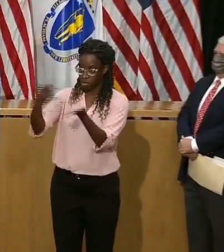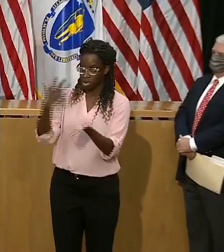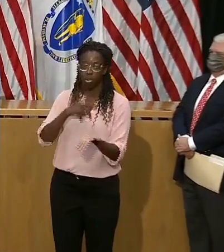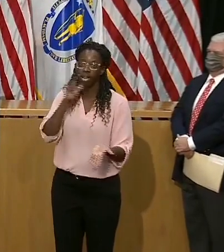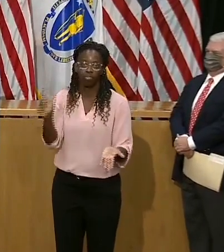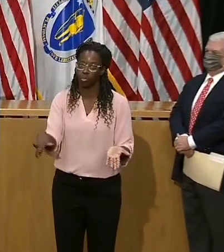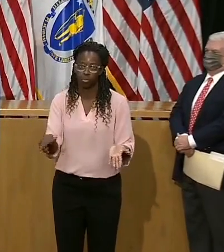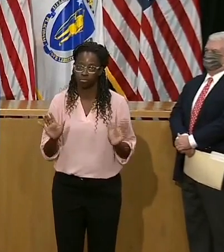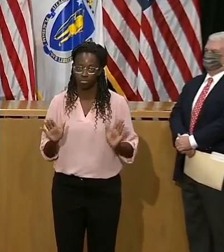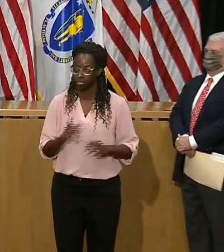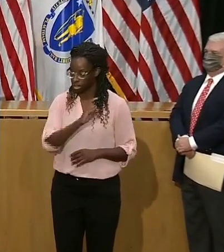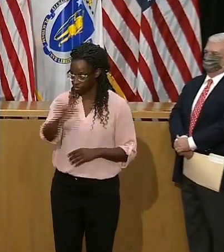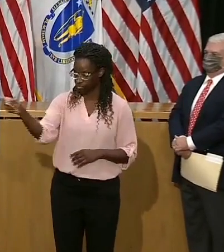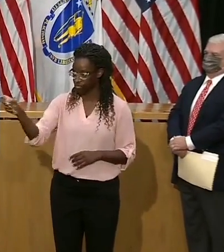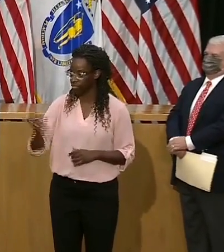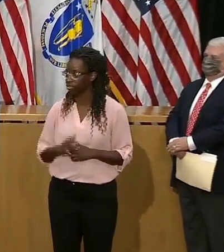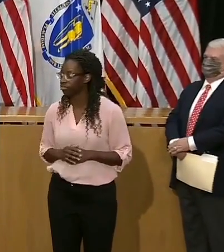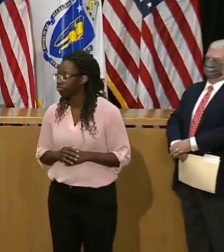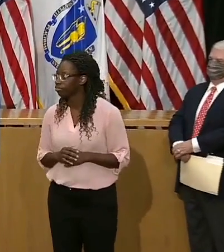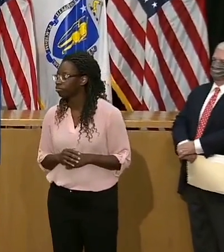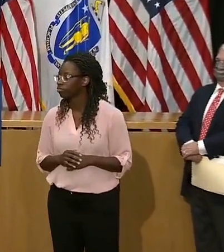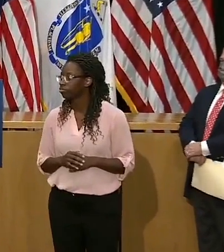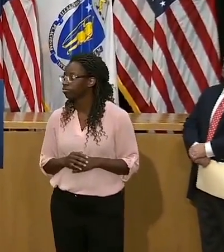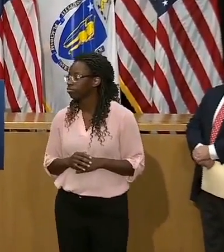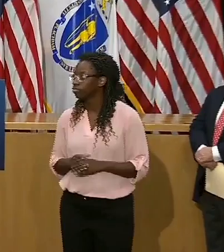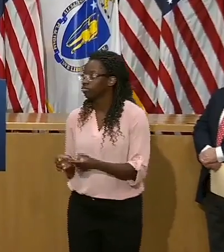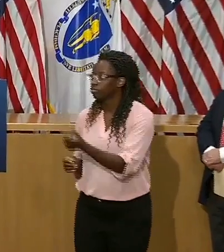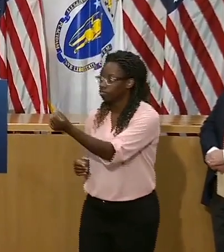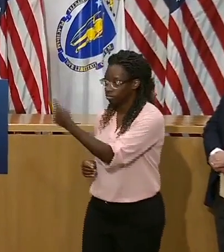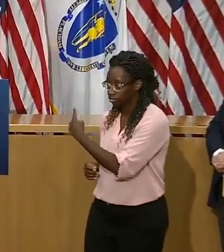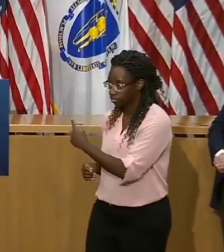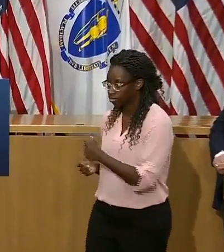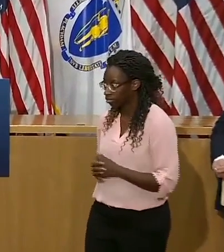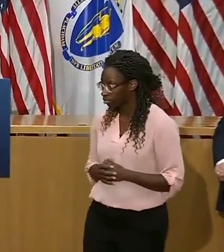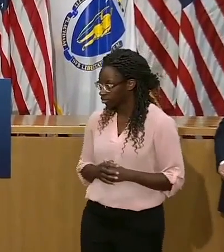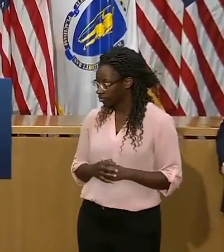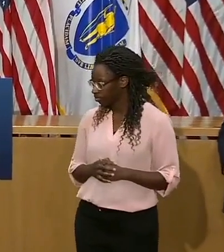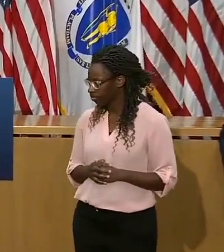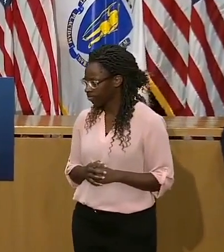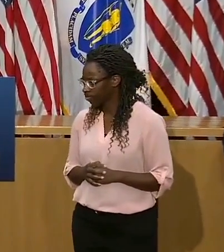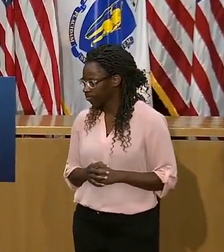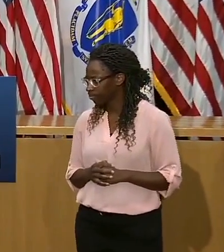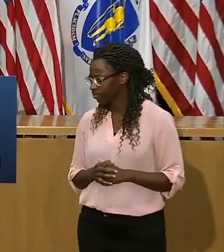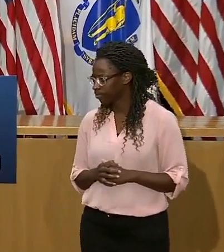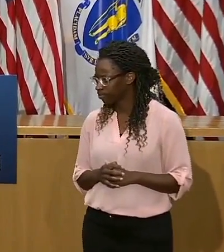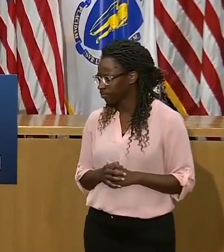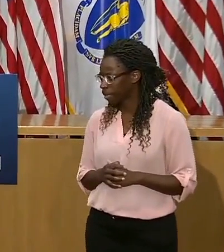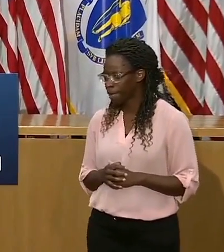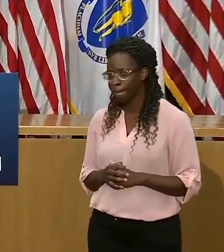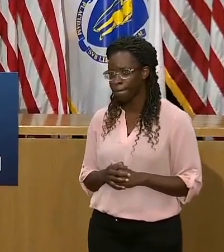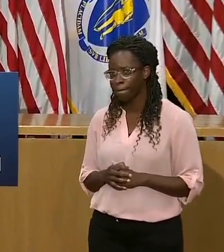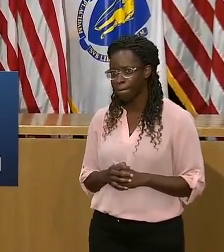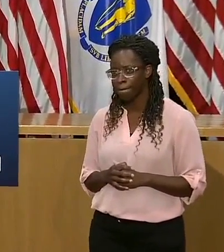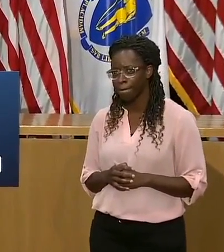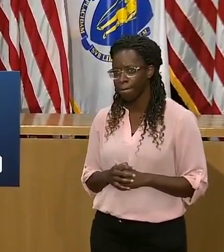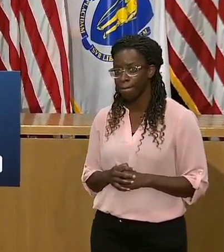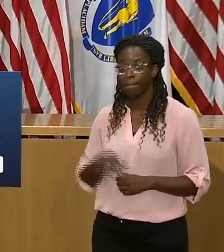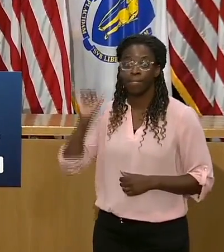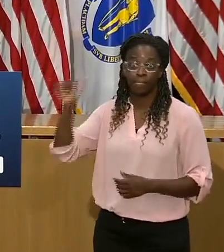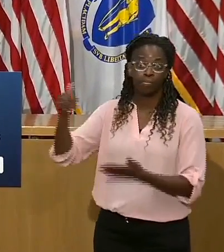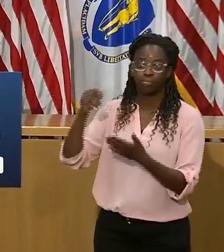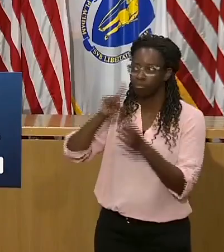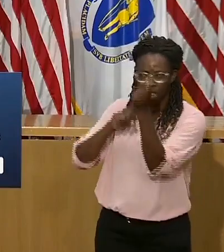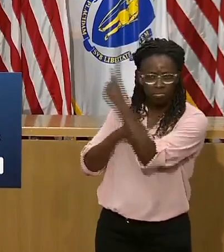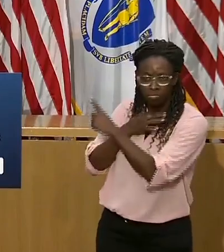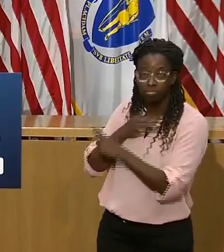now. I mean, how important is it that these small business owners get on this website and get it in? And are you worried, that this money could run out like overnight, like the